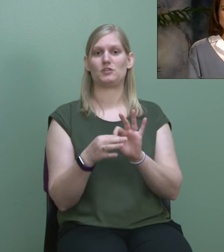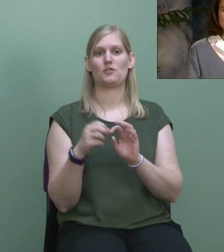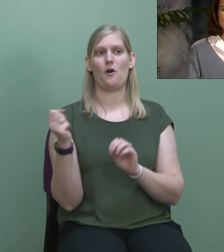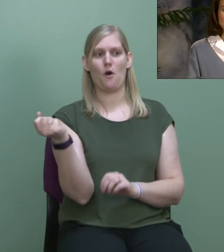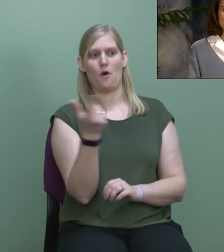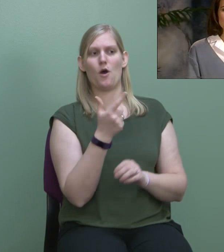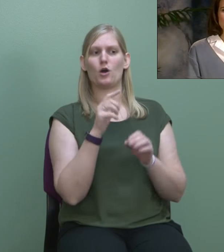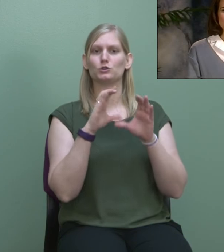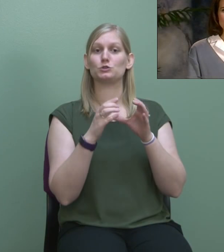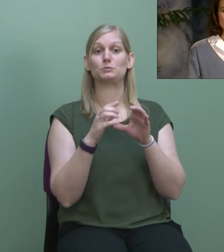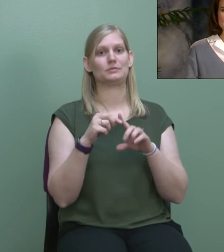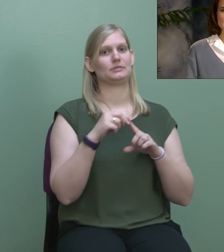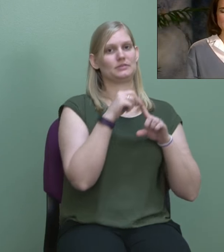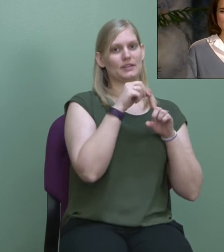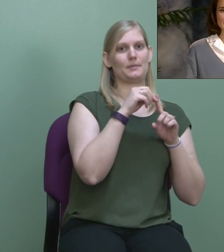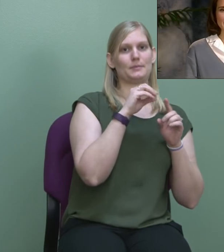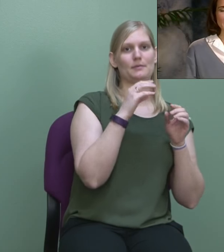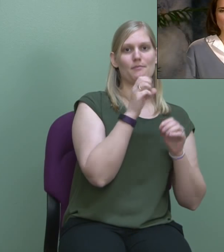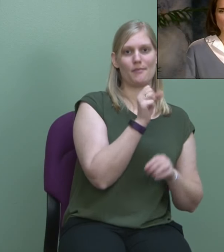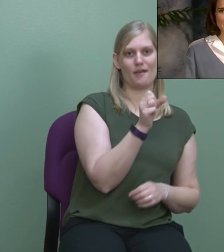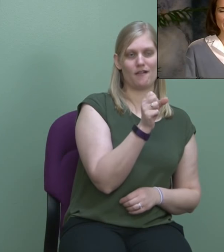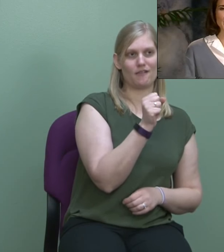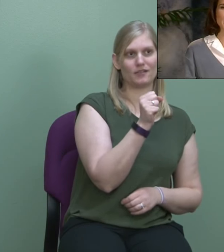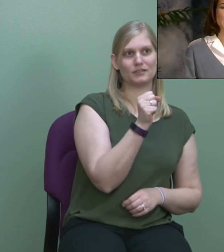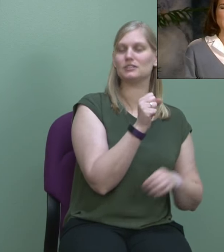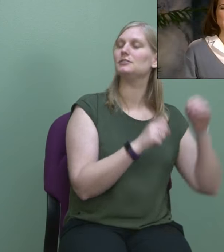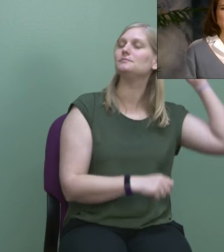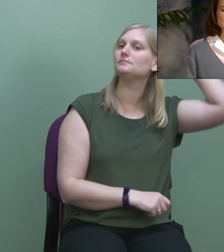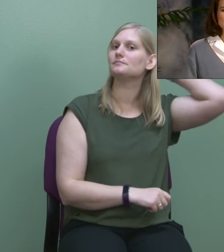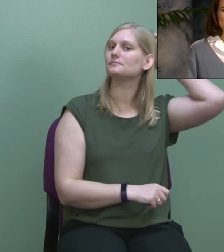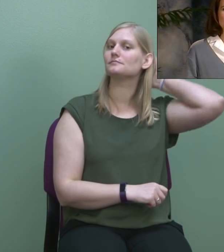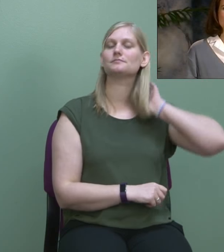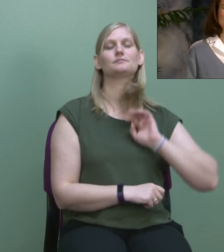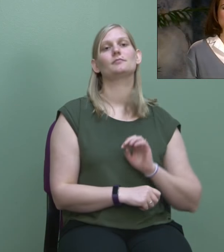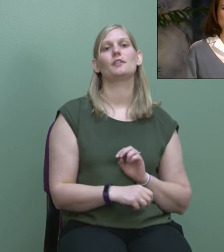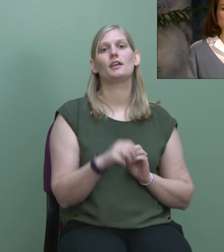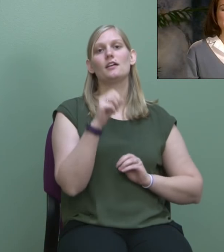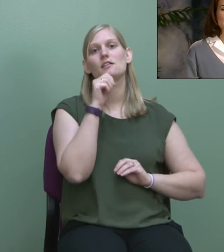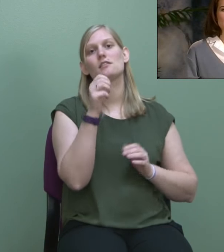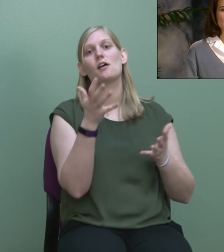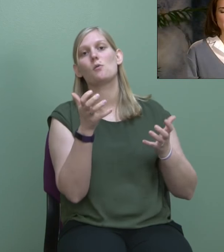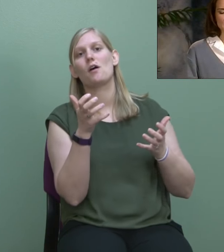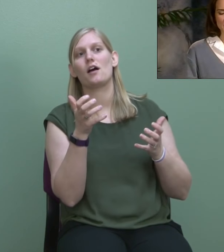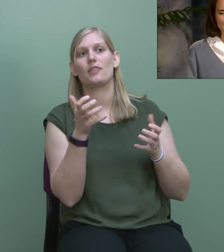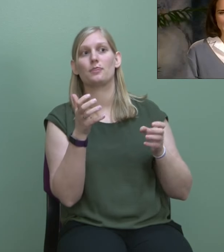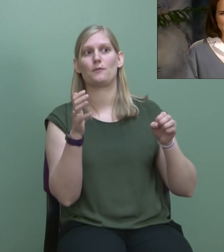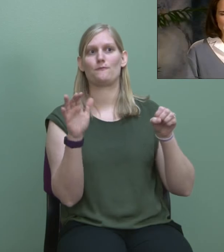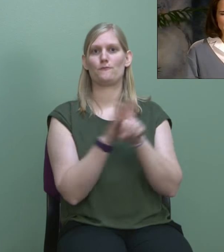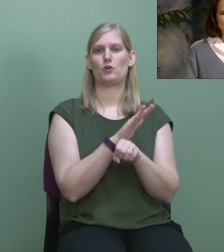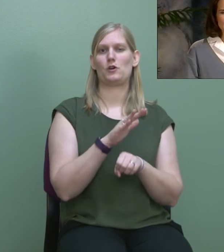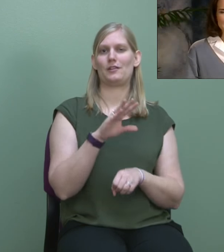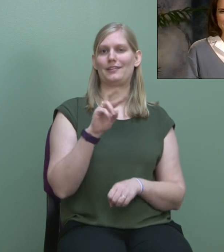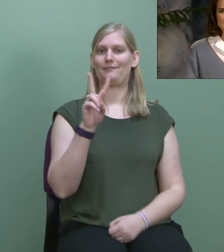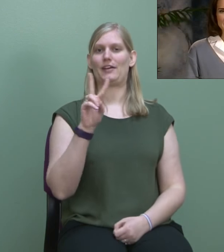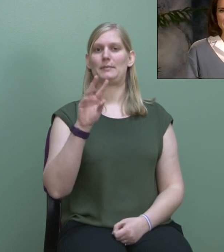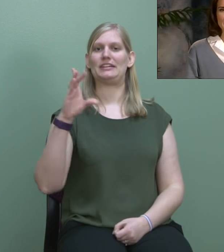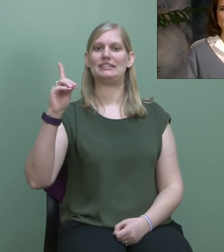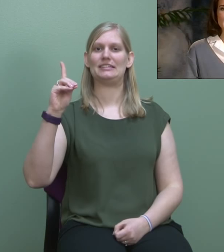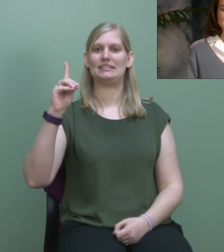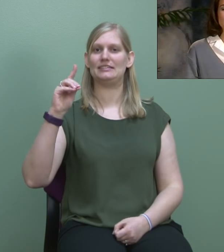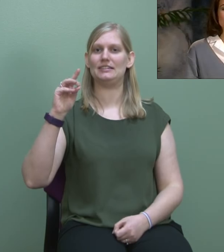would like some things to be altered. Rather than drinking the whole milk, the skim milk would be better for you. A lot of people think